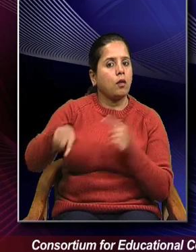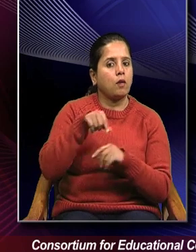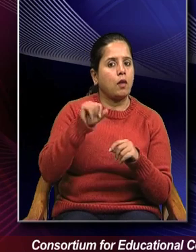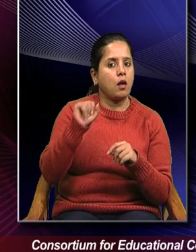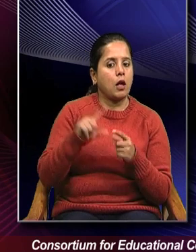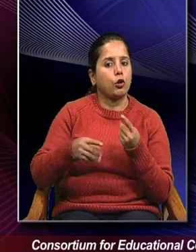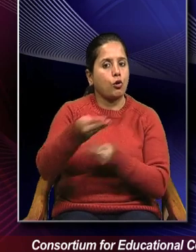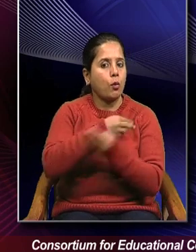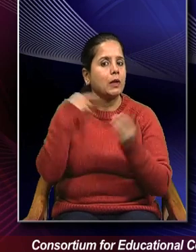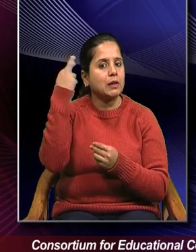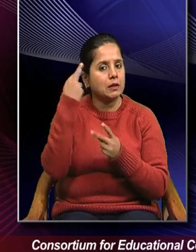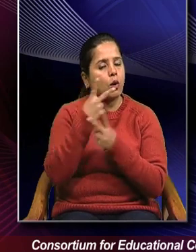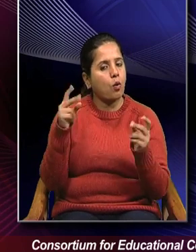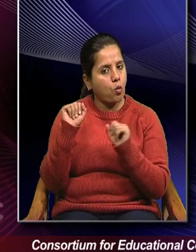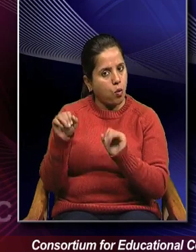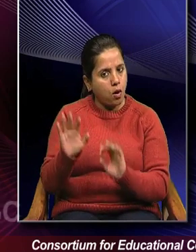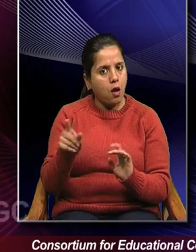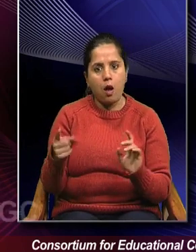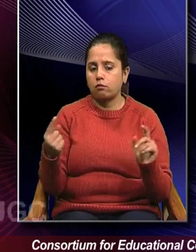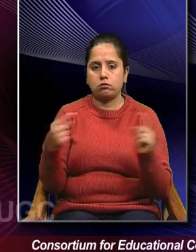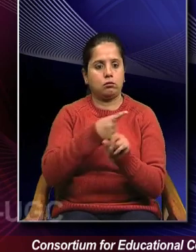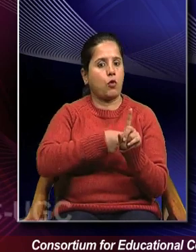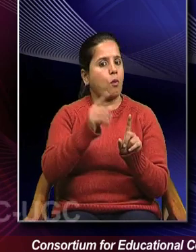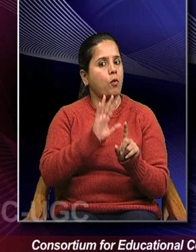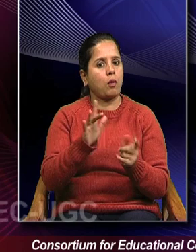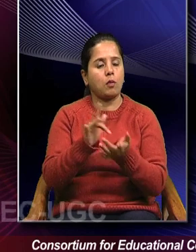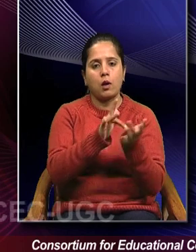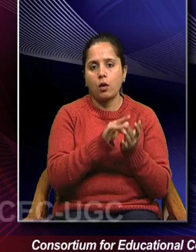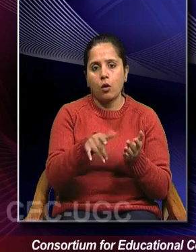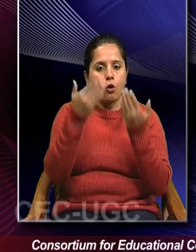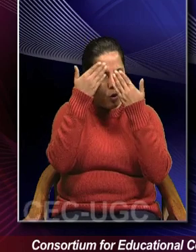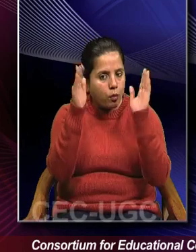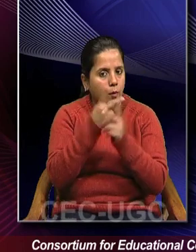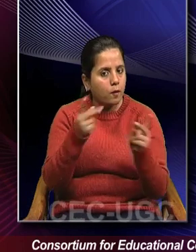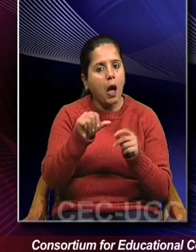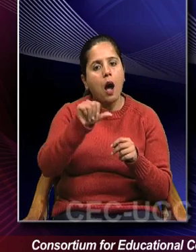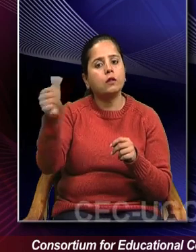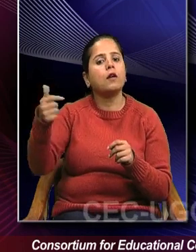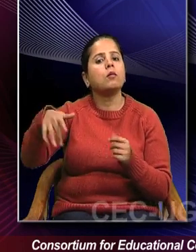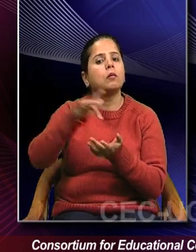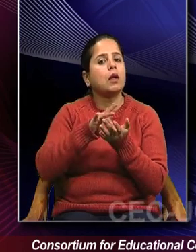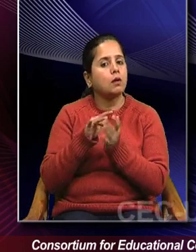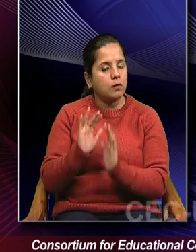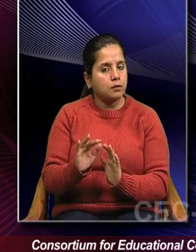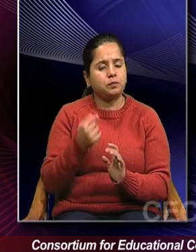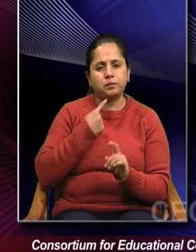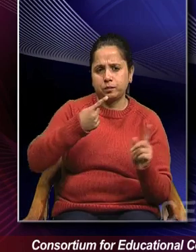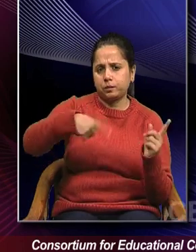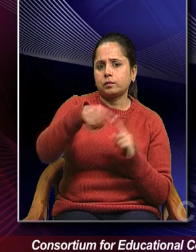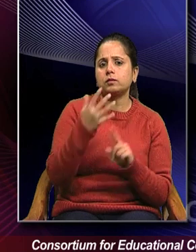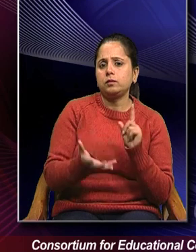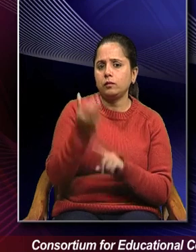economic reasons for Britain opposing these areas being opened up to others. So, we find